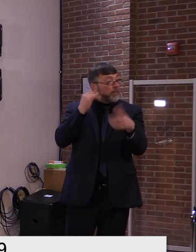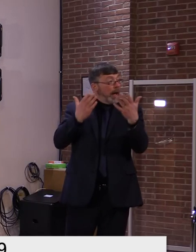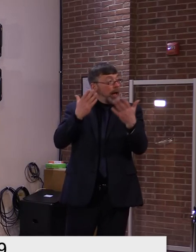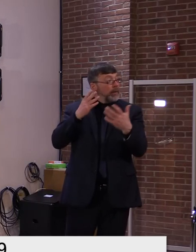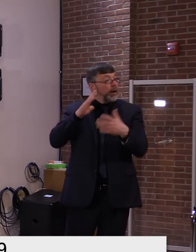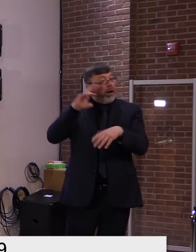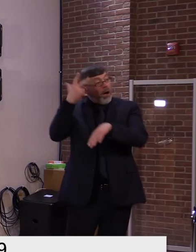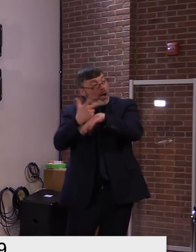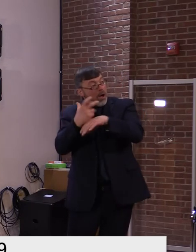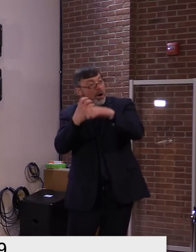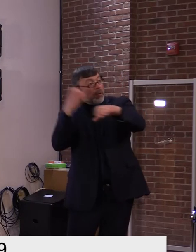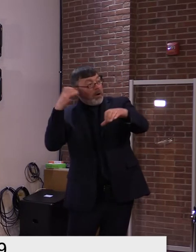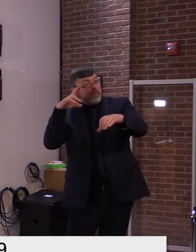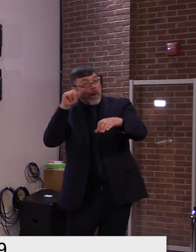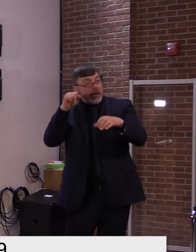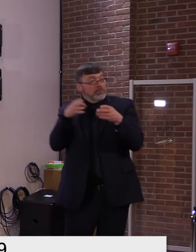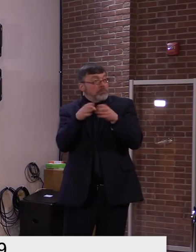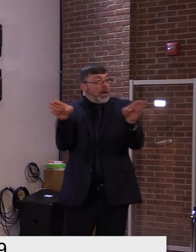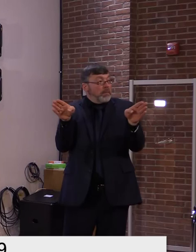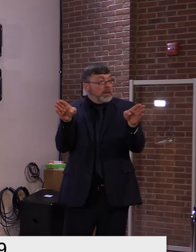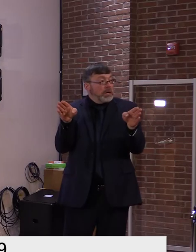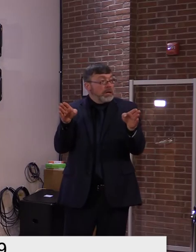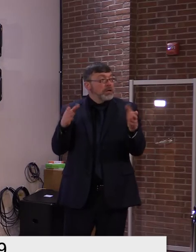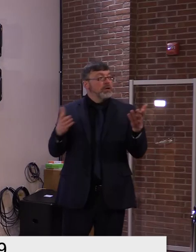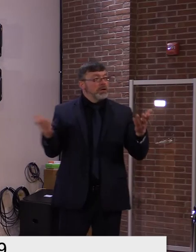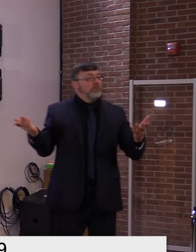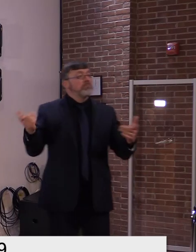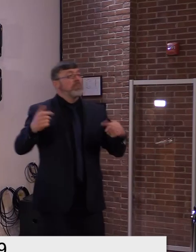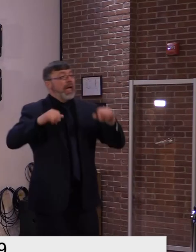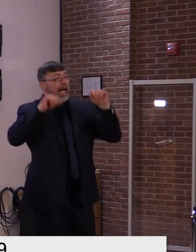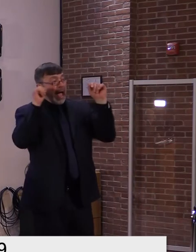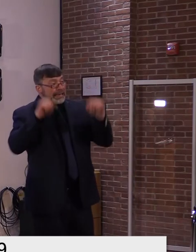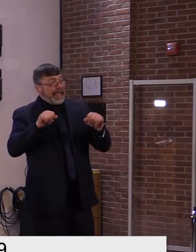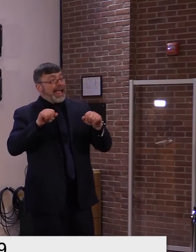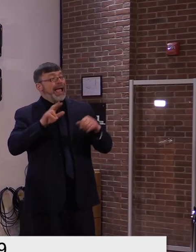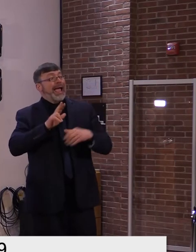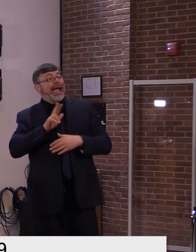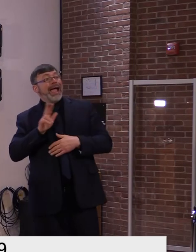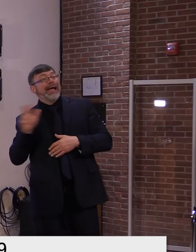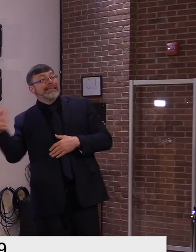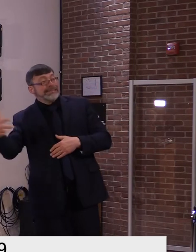special transportation buses. That maybe we can work on that. Thank you.